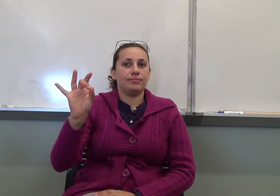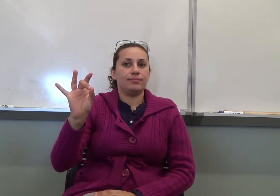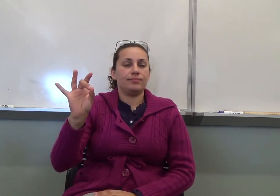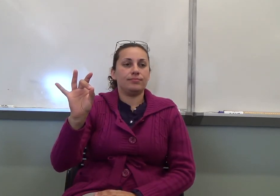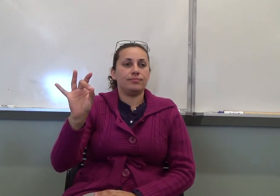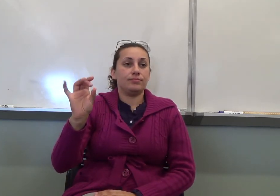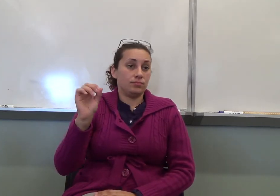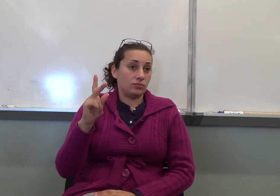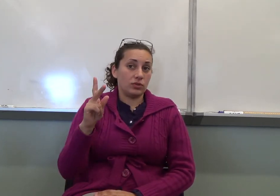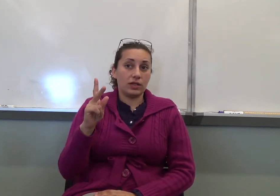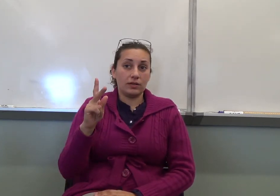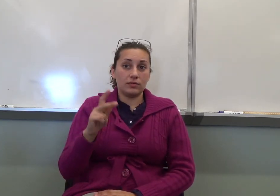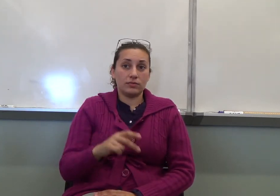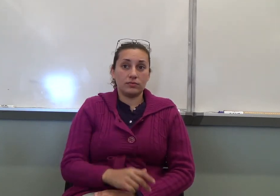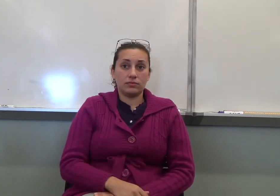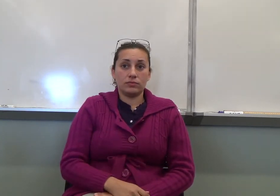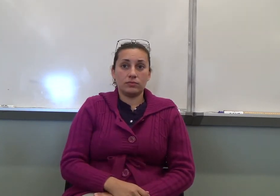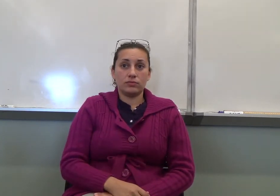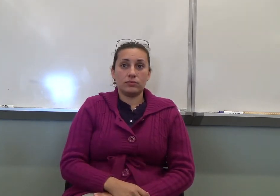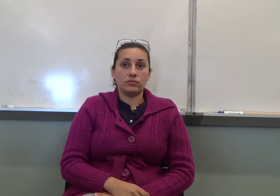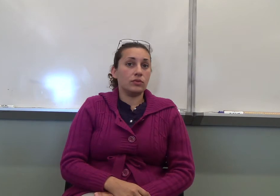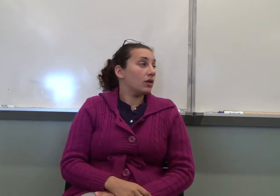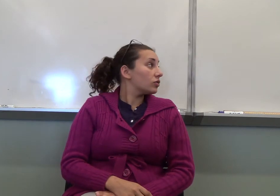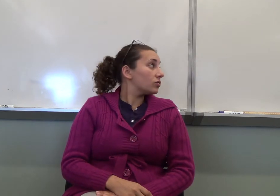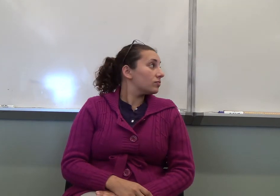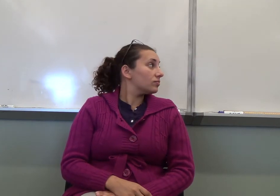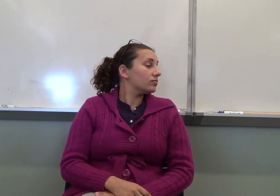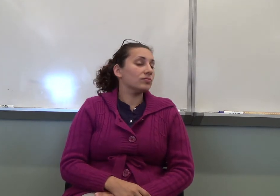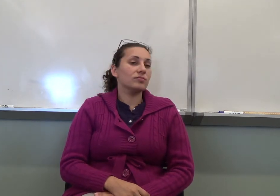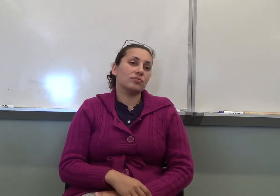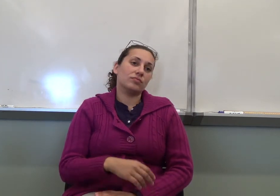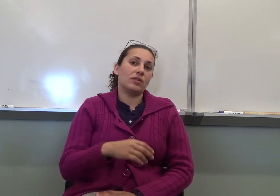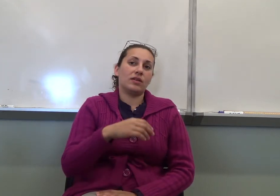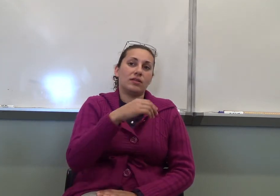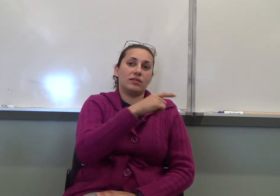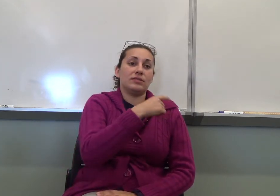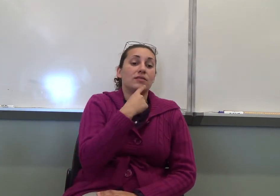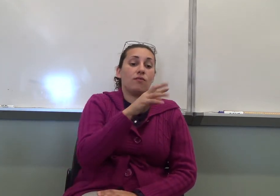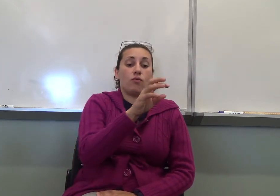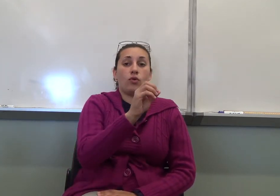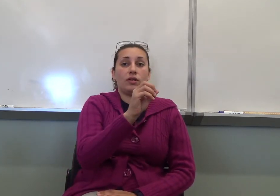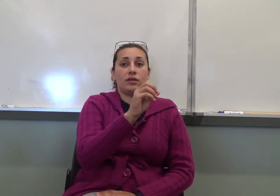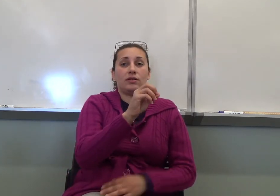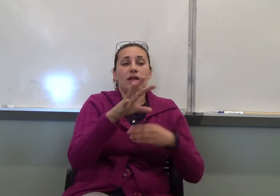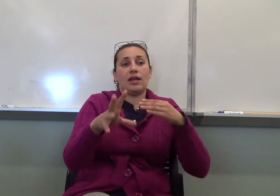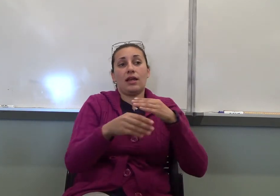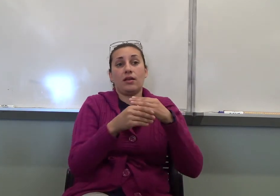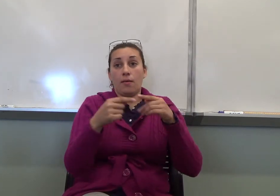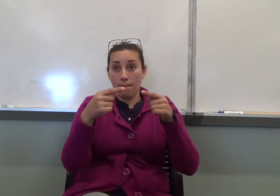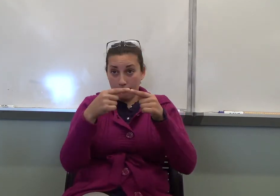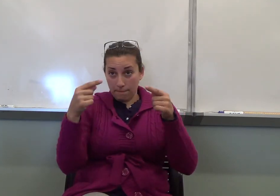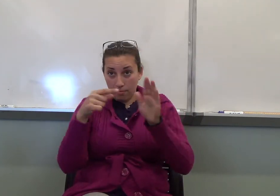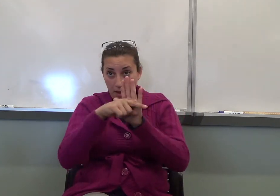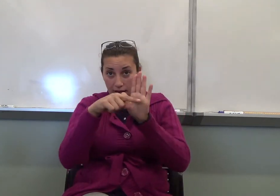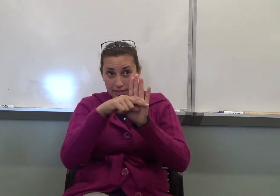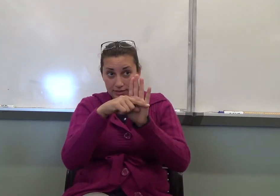Okay. As far as we're concerned, that's going to be 40. Add the opposite of minus 8, which is a positive